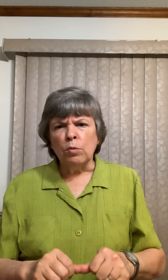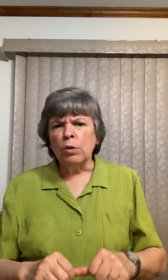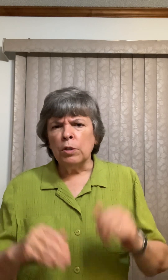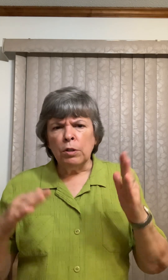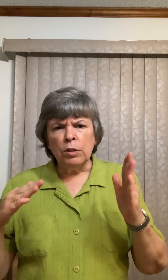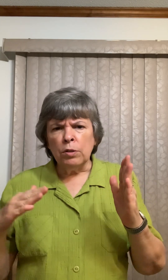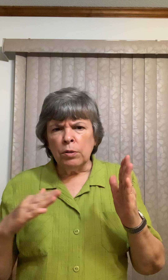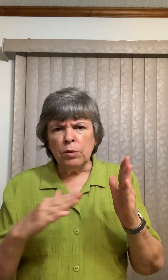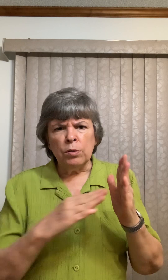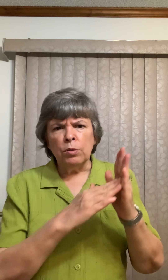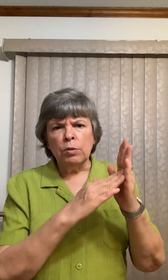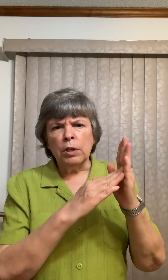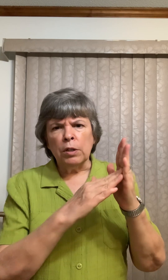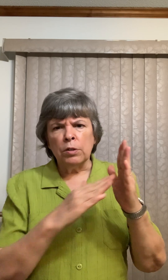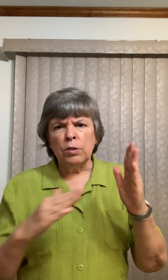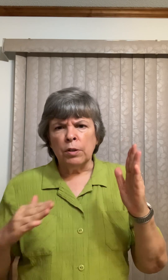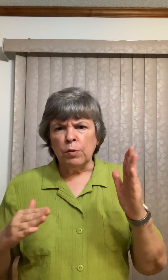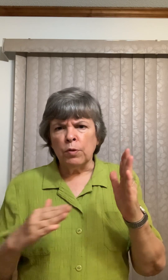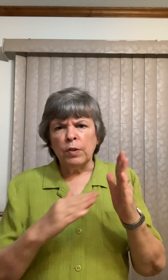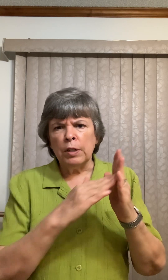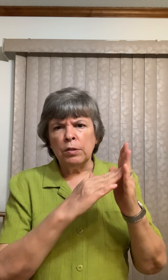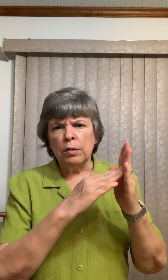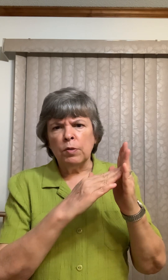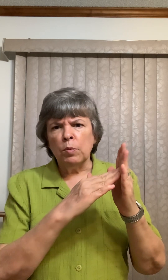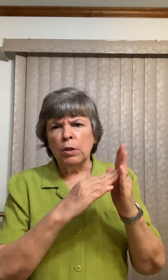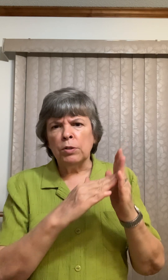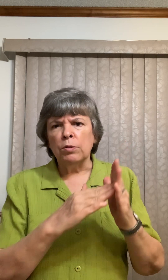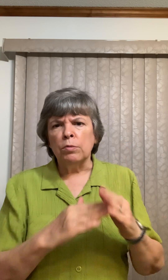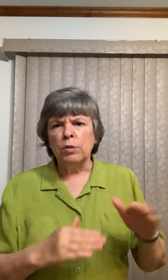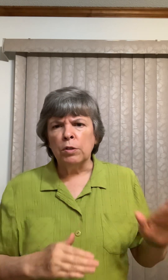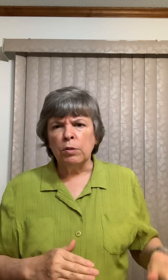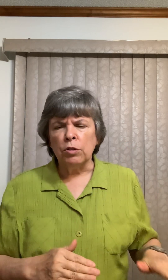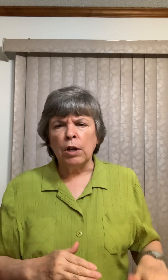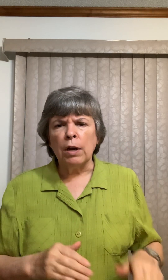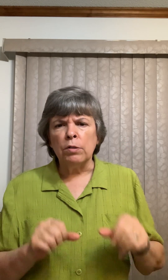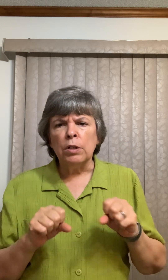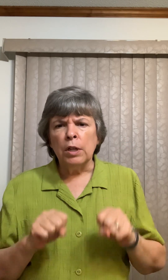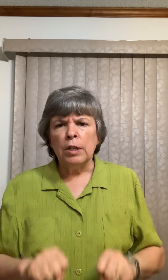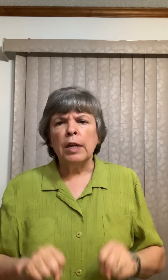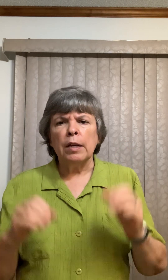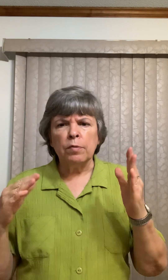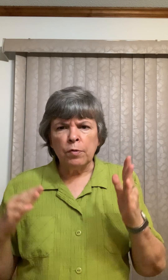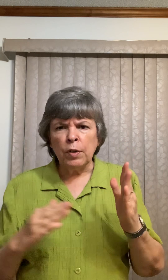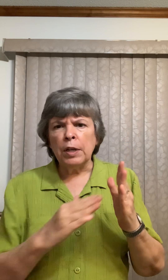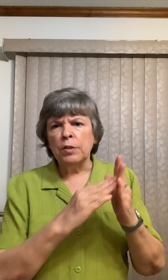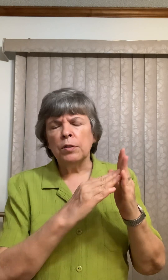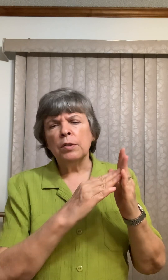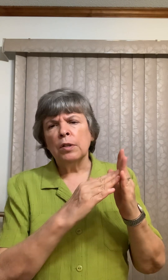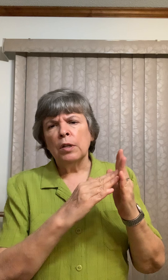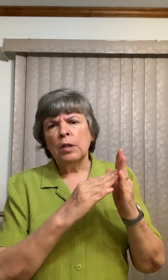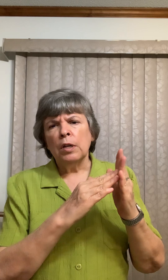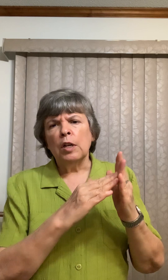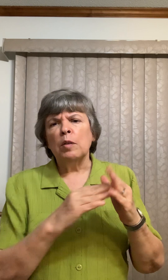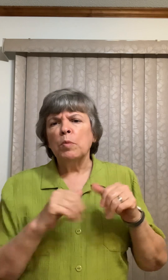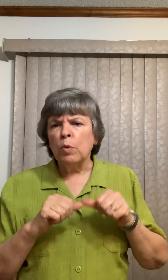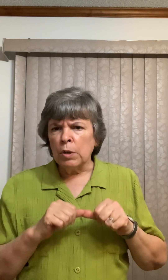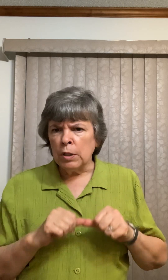Or you can do this for face if you want to. You know, the child can face or